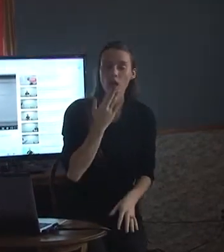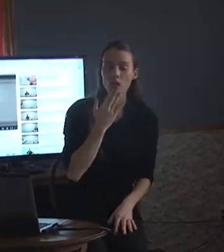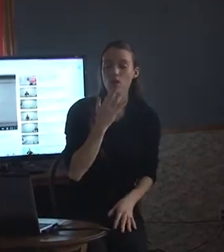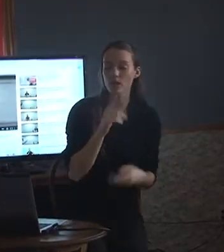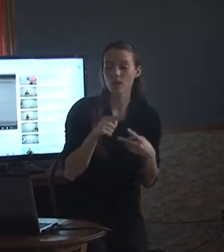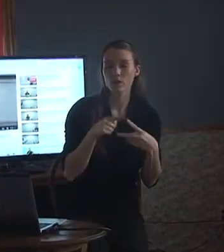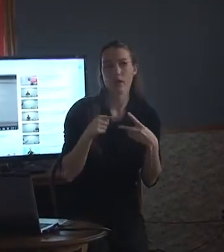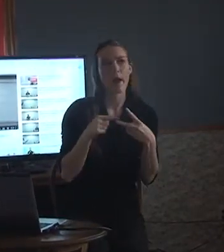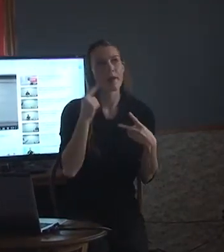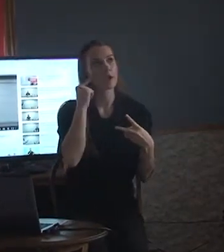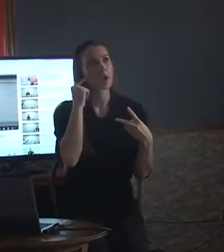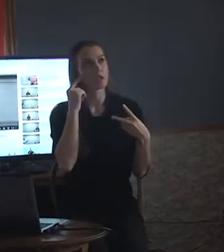gender, that was good.